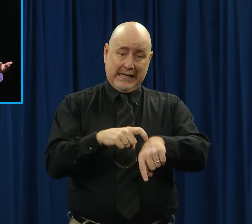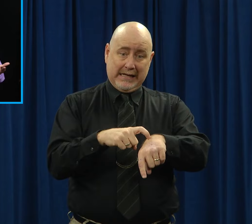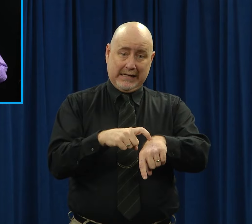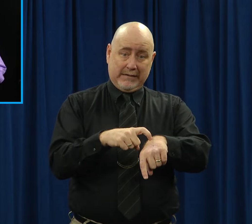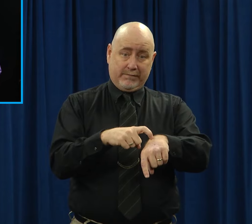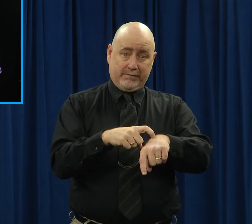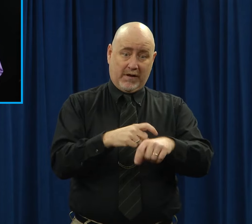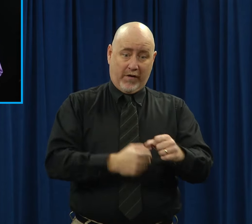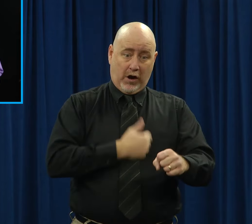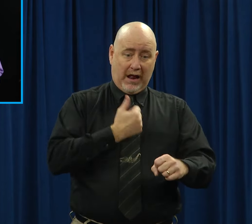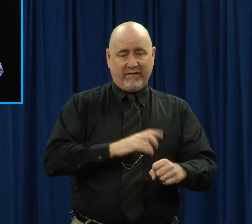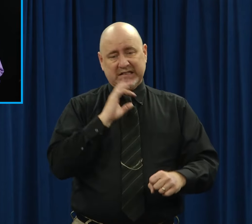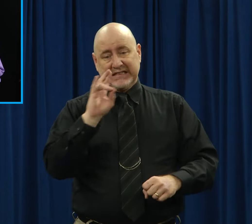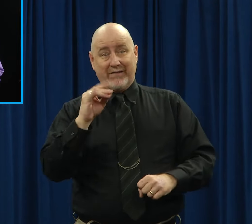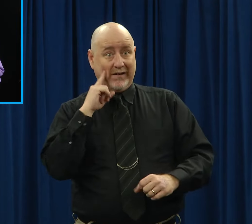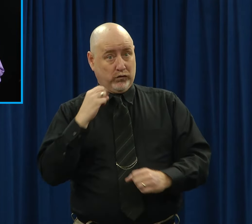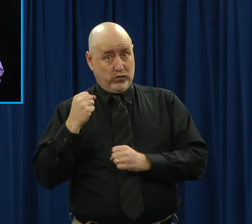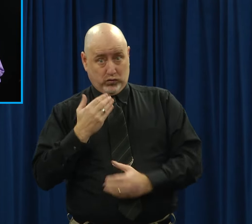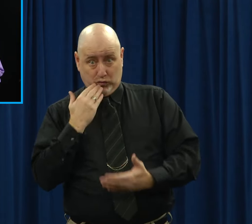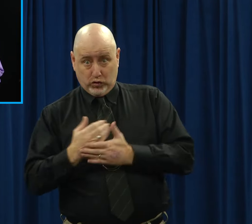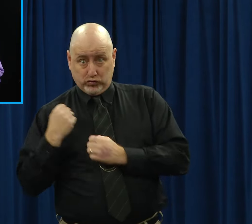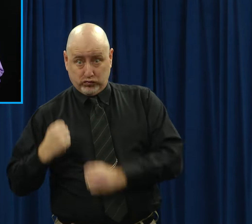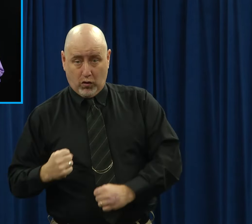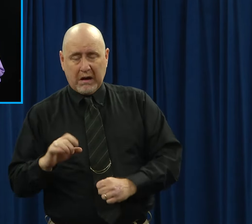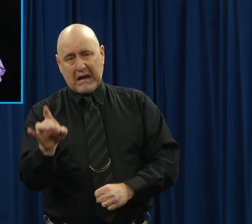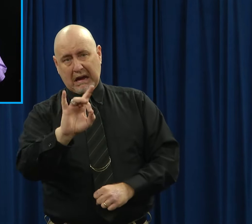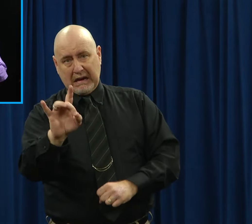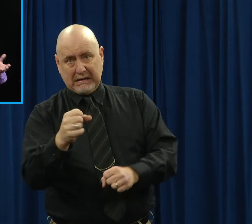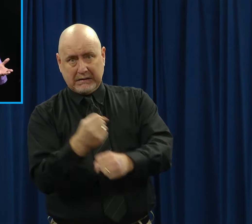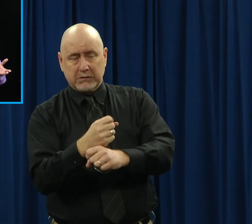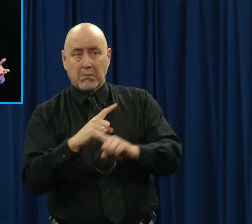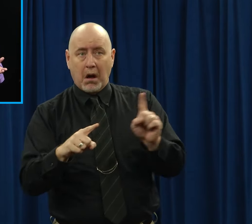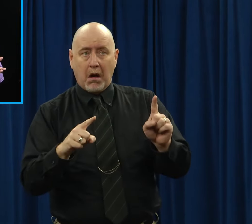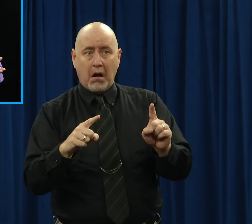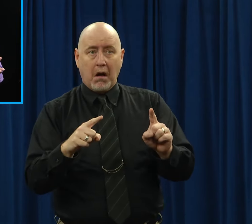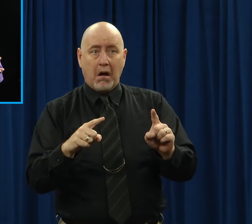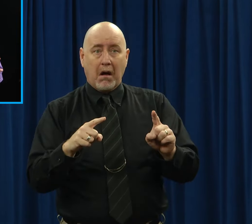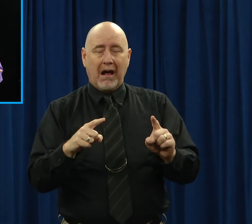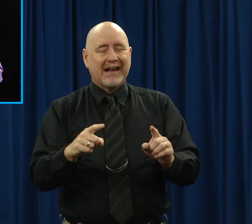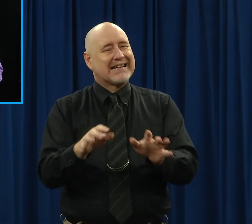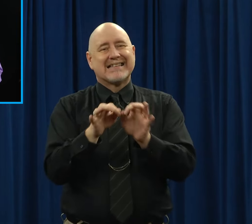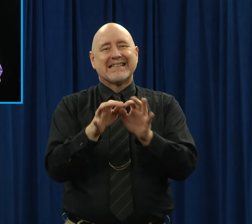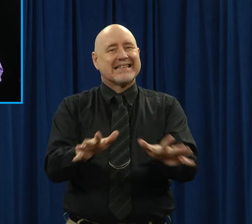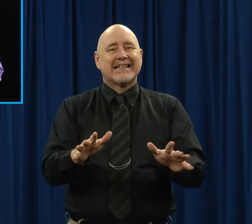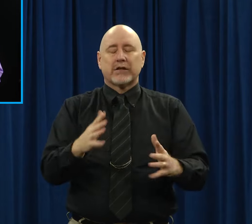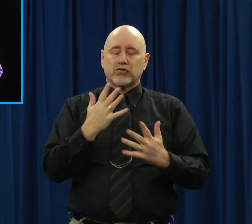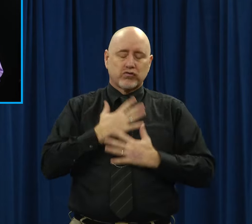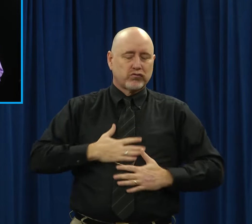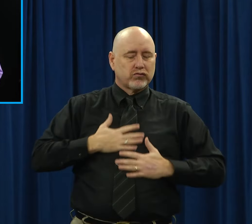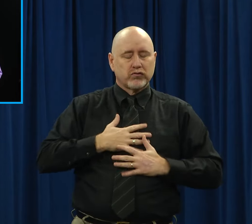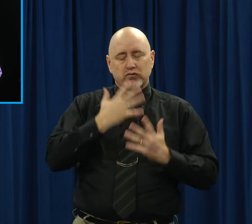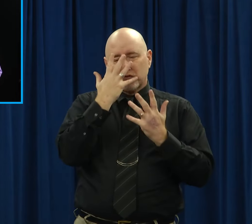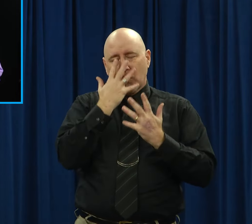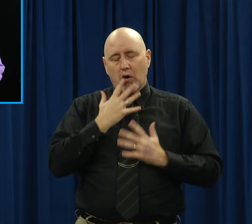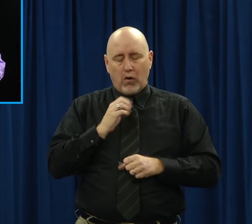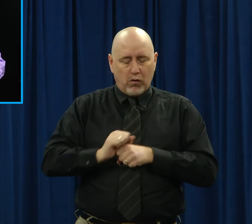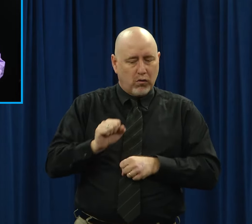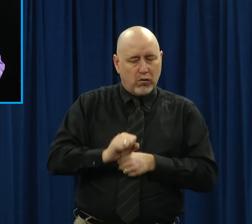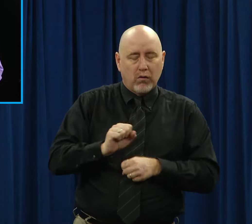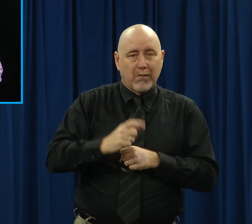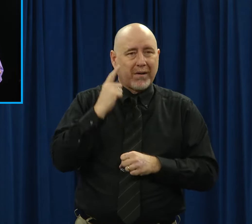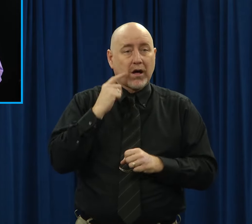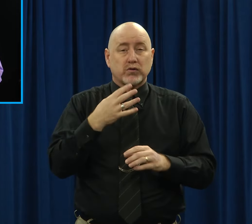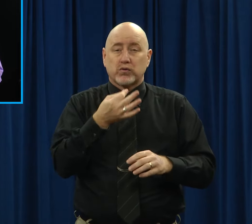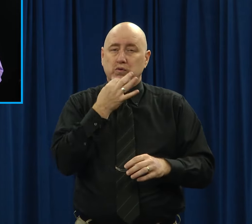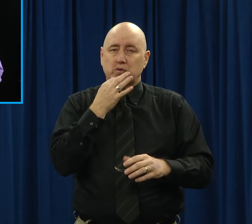our lives are 70 years, and if by reason of strength they are 80 years, yet their boast is only labor and sorrow, for it